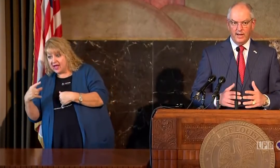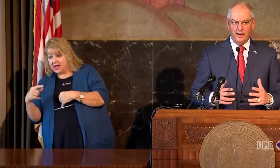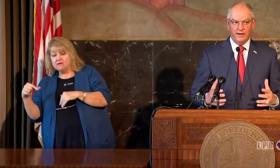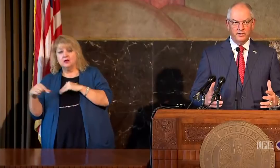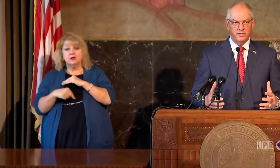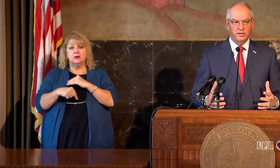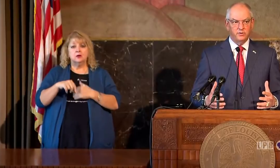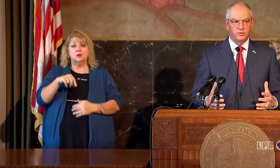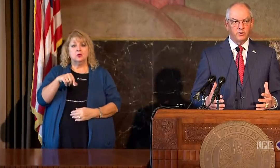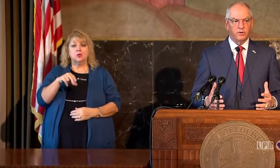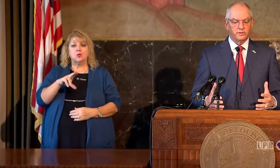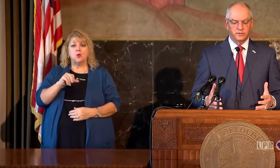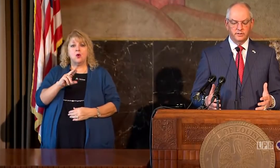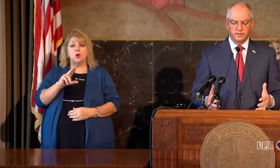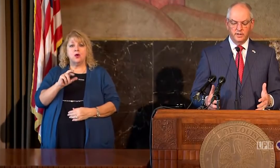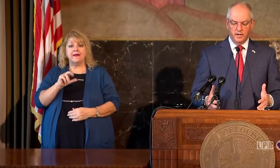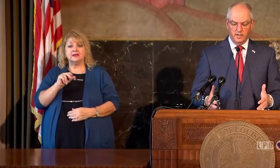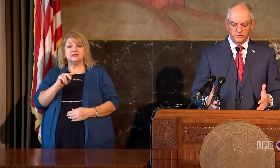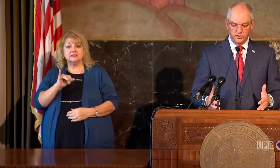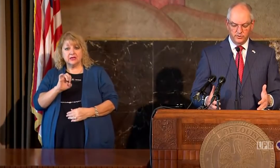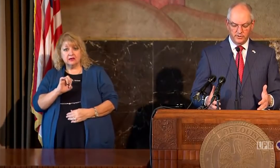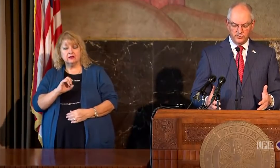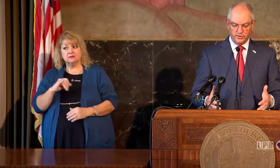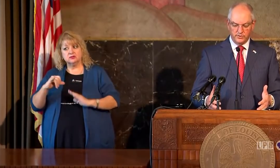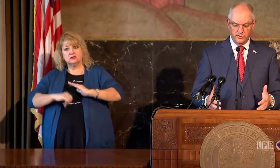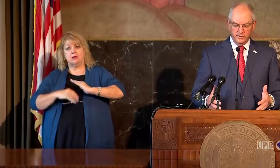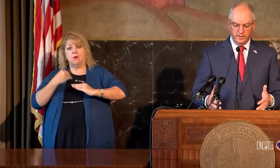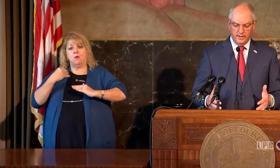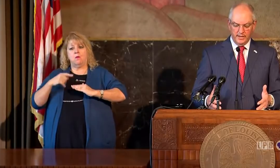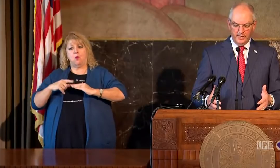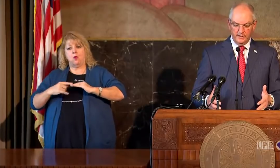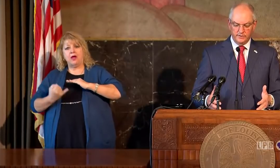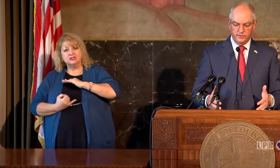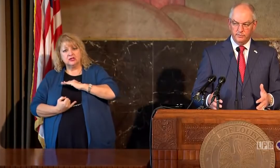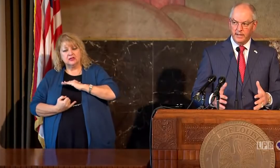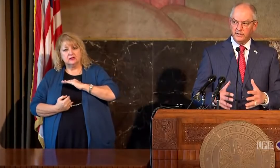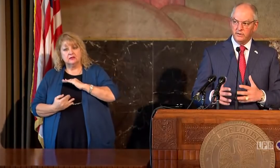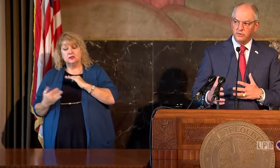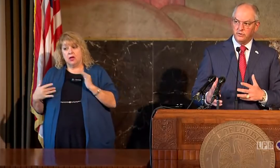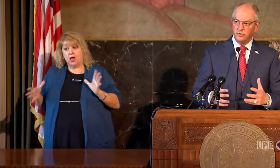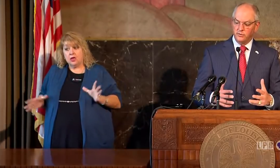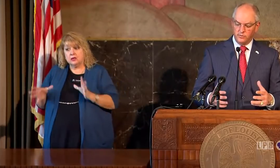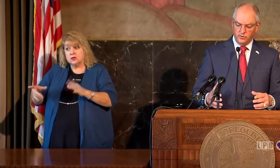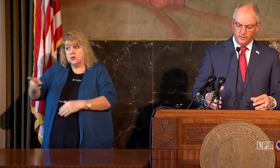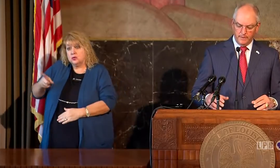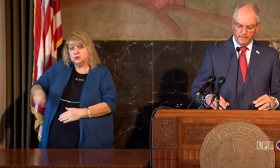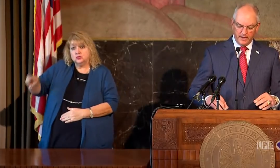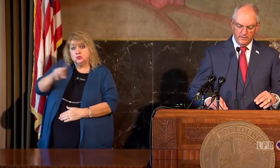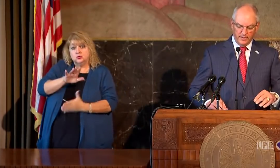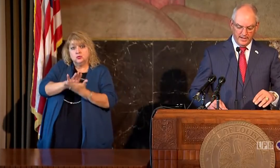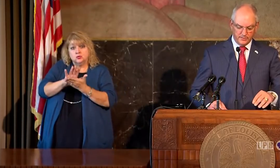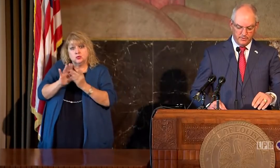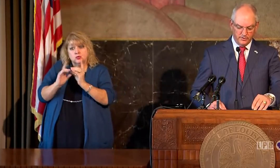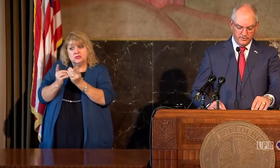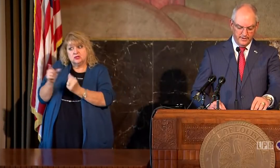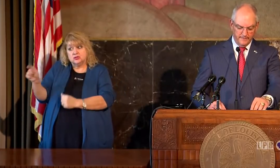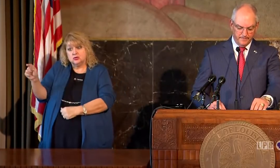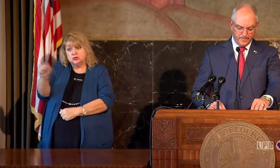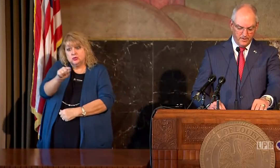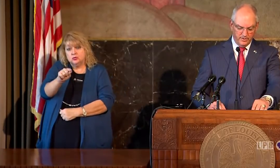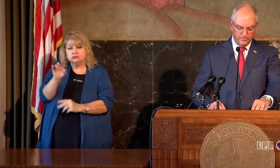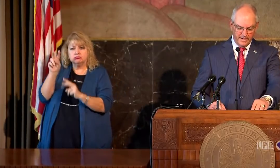And so I continue to urge school districts to pay attention to the public health